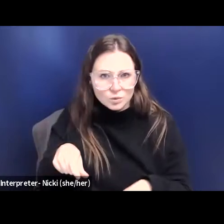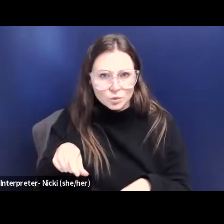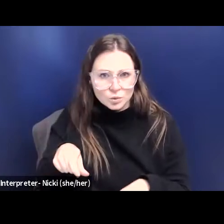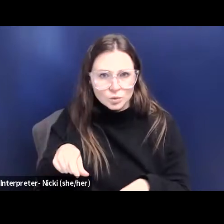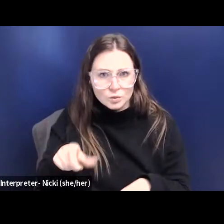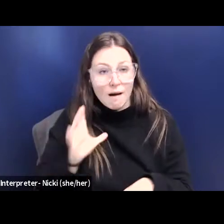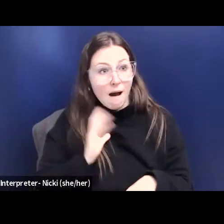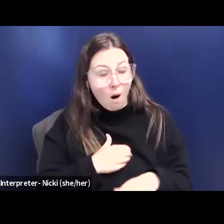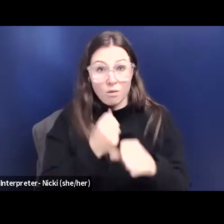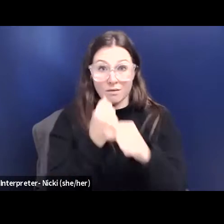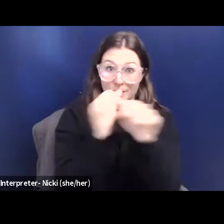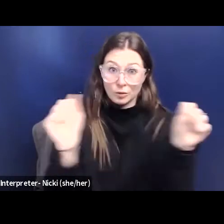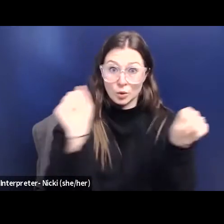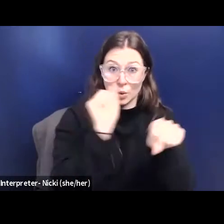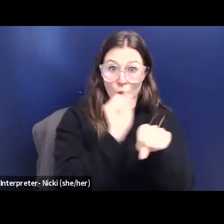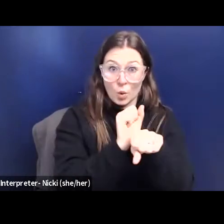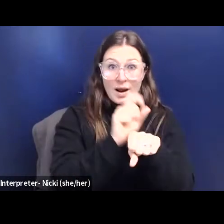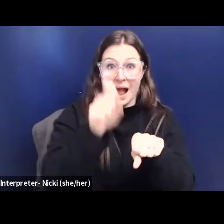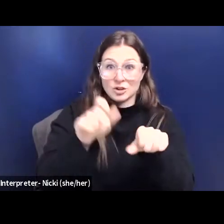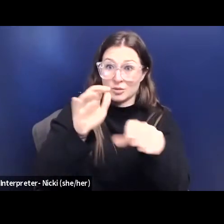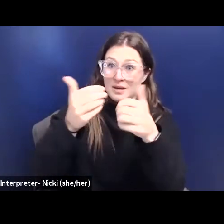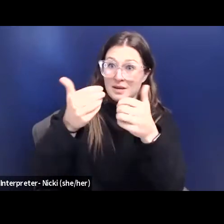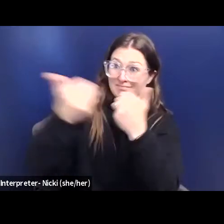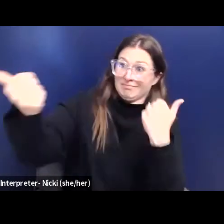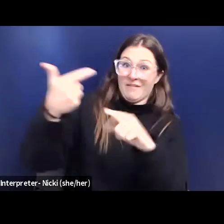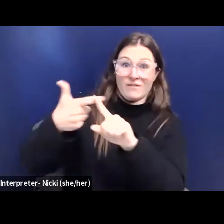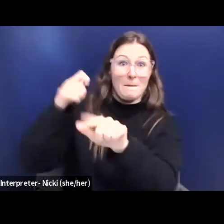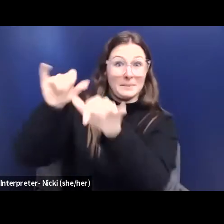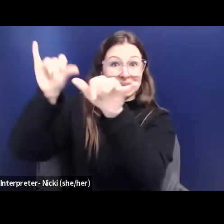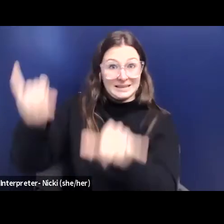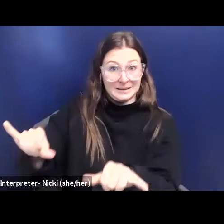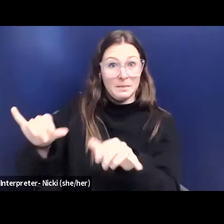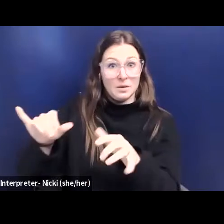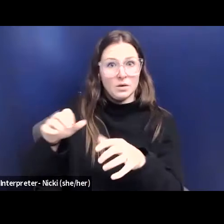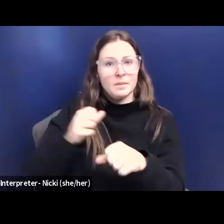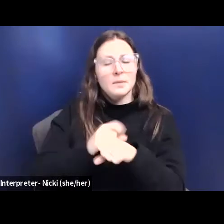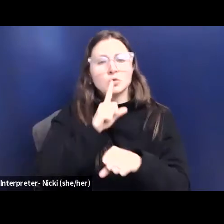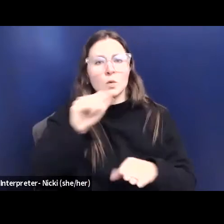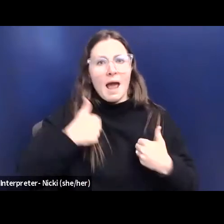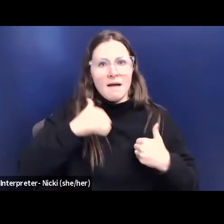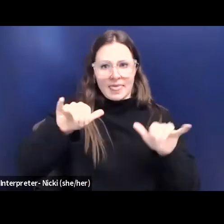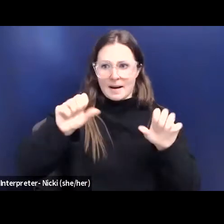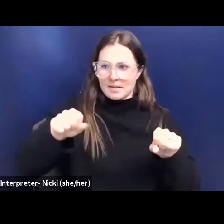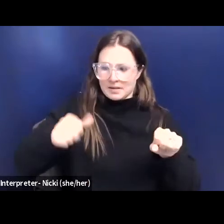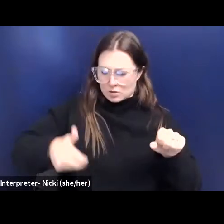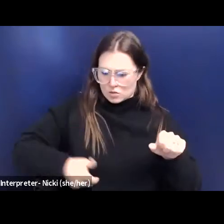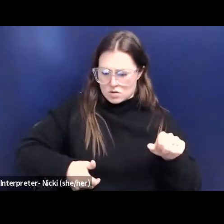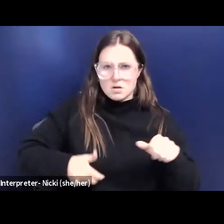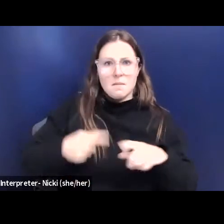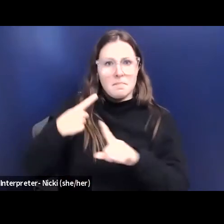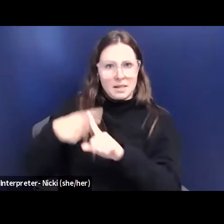remain outside. And so being able to use that discernment has also been really important for me.